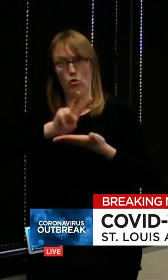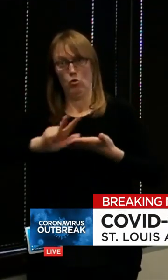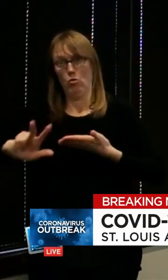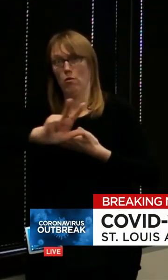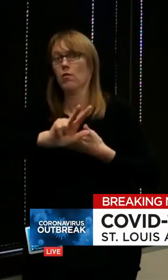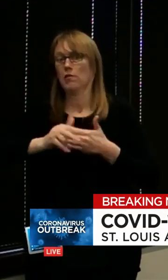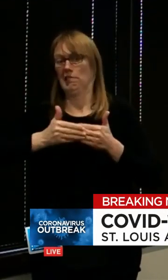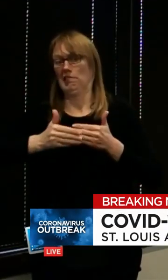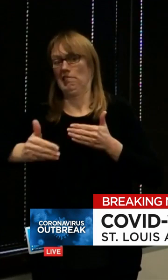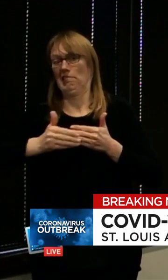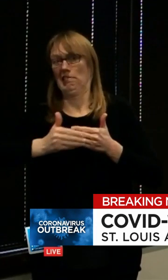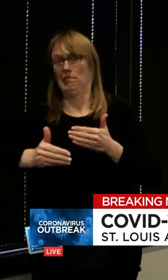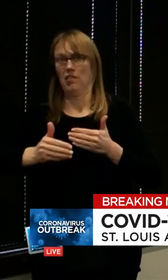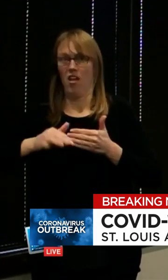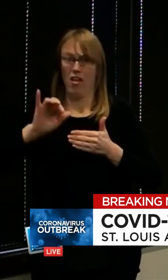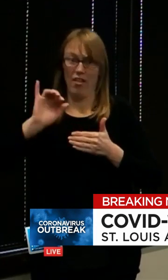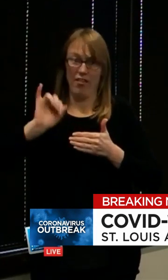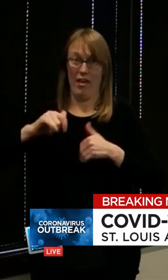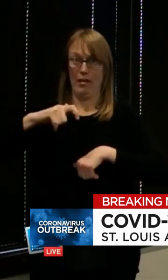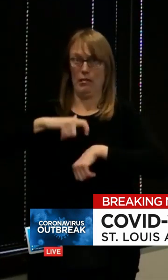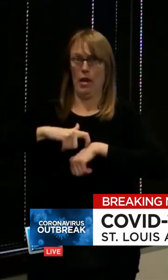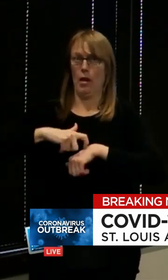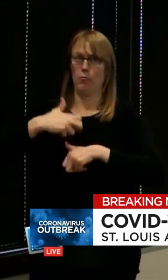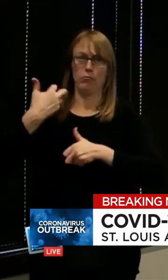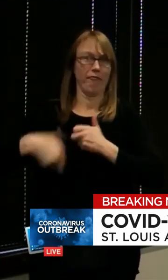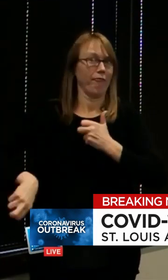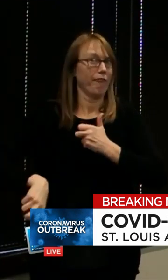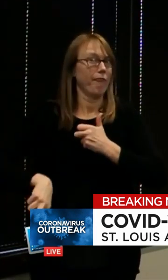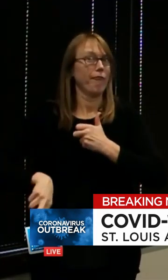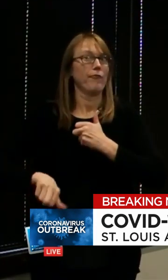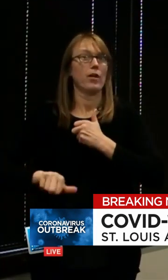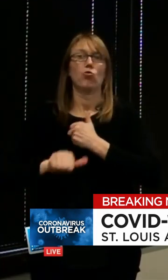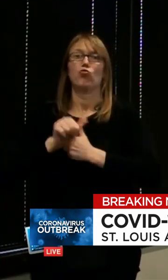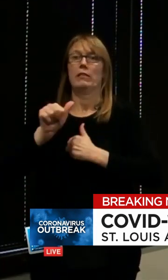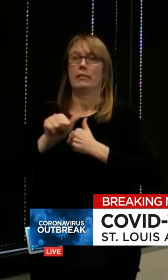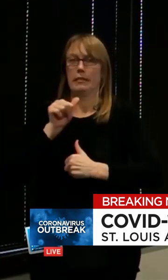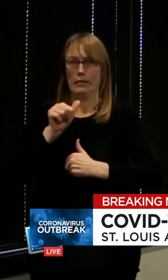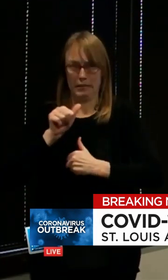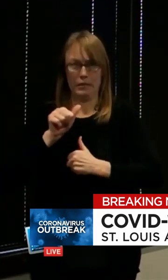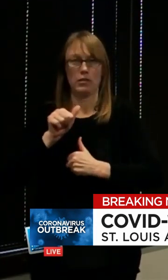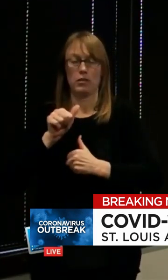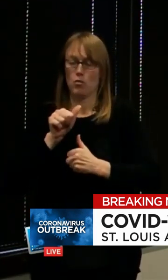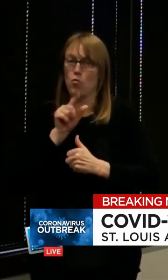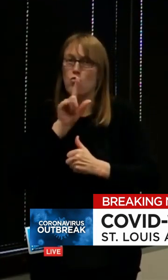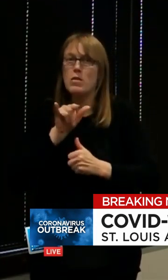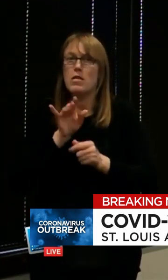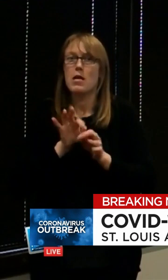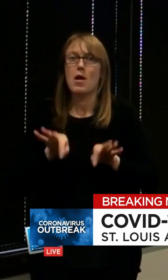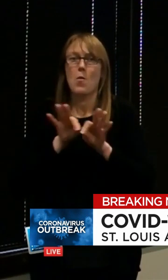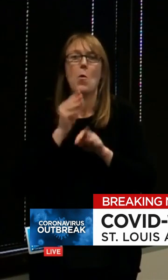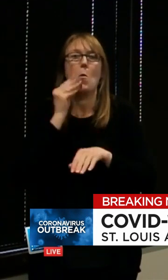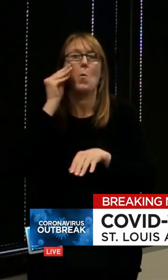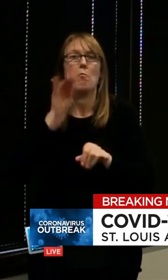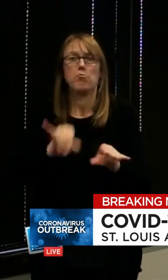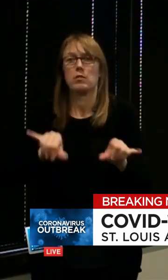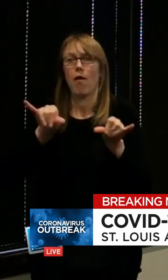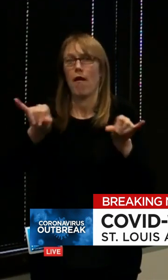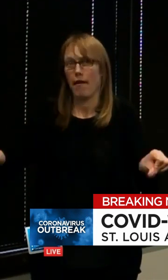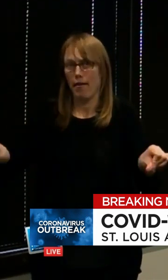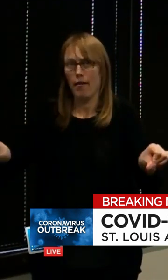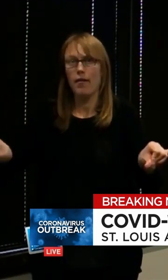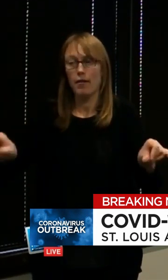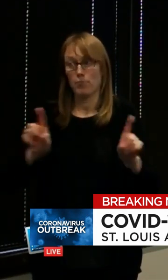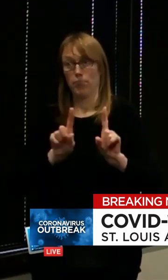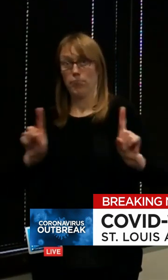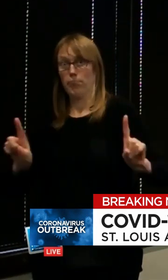community to come together, decrease the spread, and that in turn is going to save more lives. And we know the only way to make it easier for